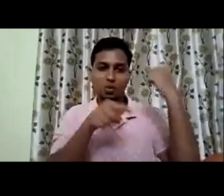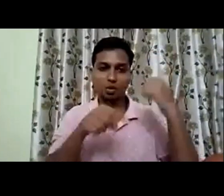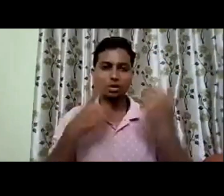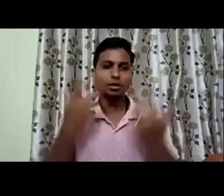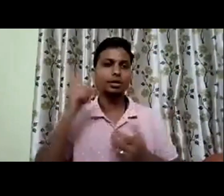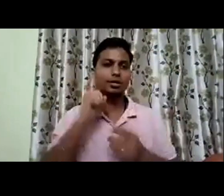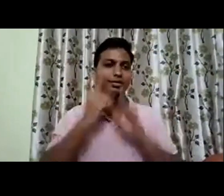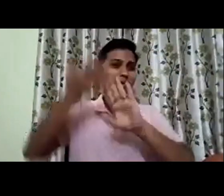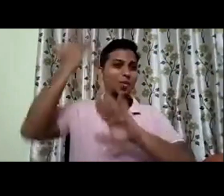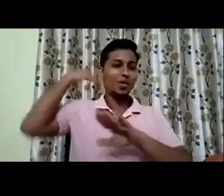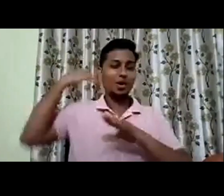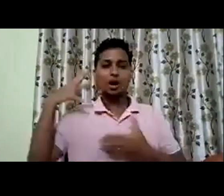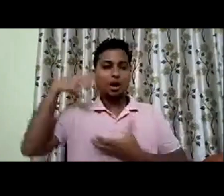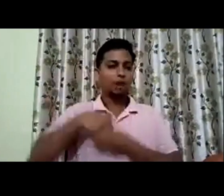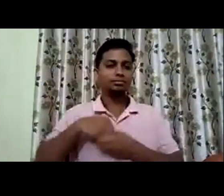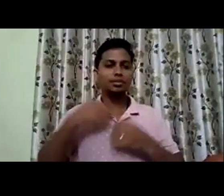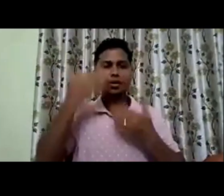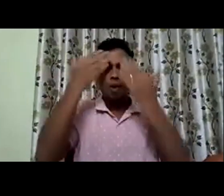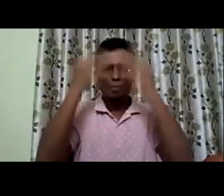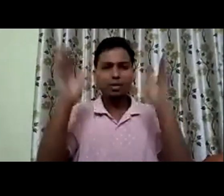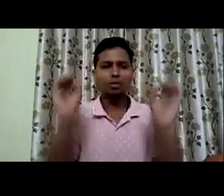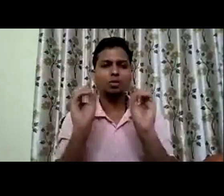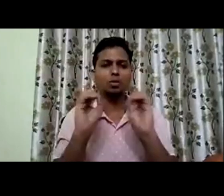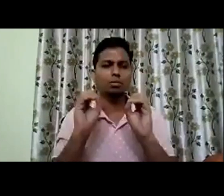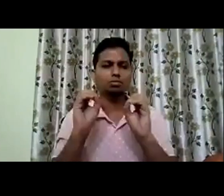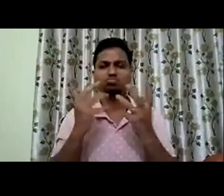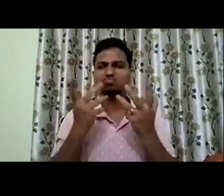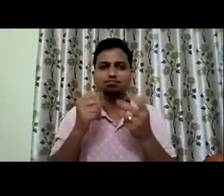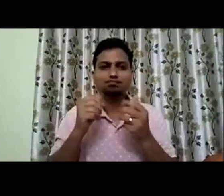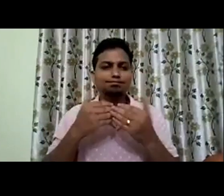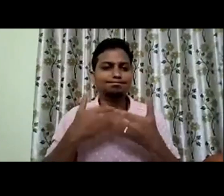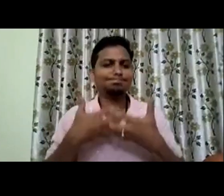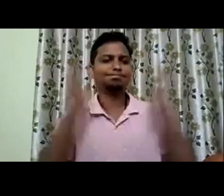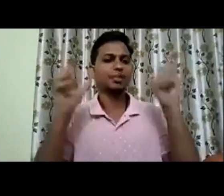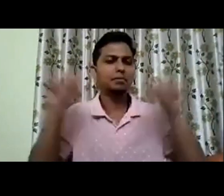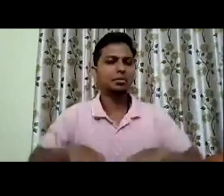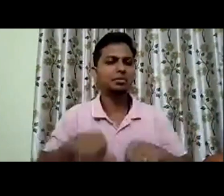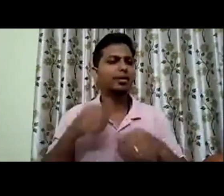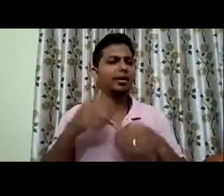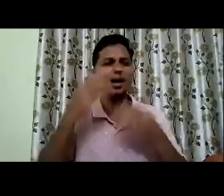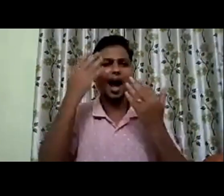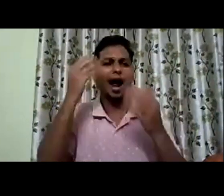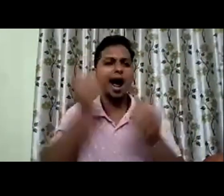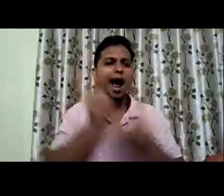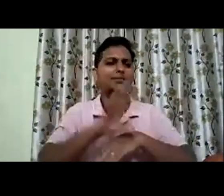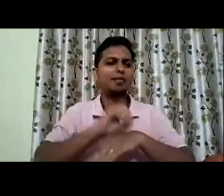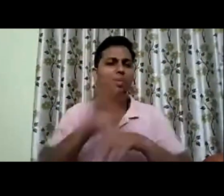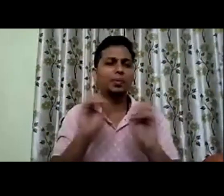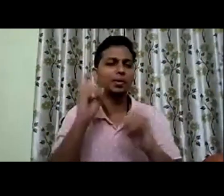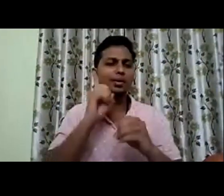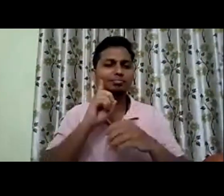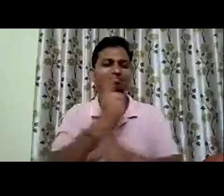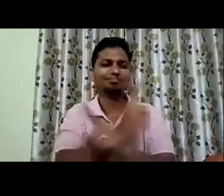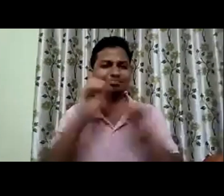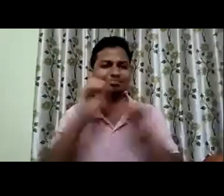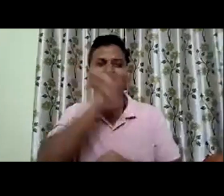know, the academy course. And earlier, I did not know much about myself, my identity. I couldn't open up about